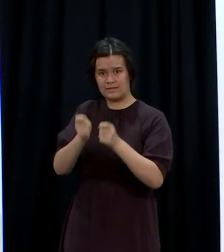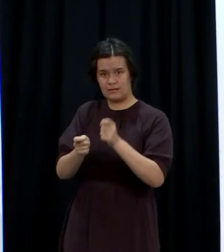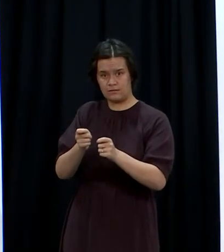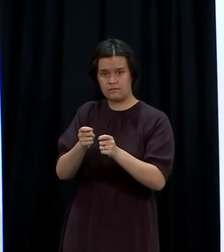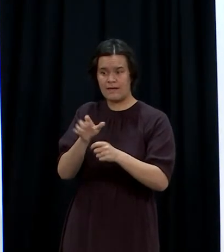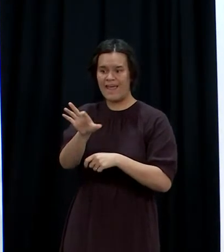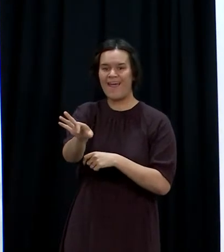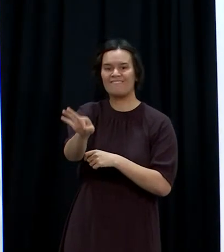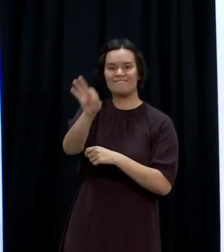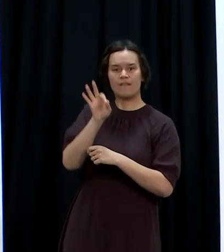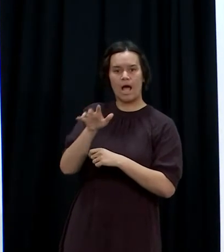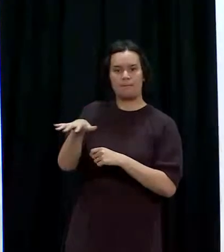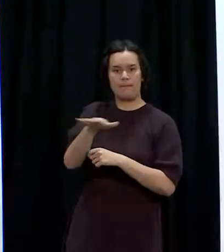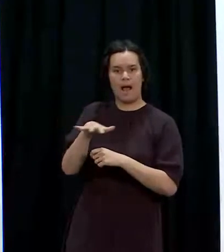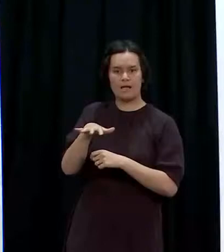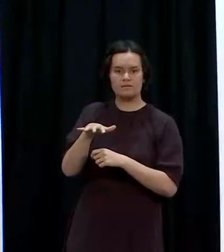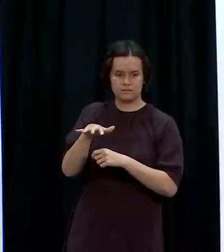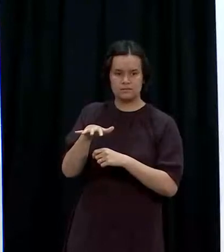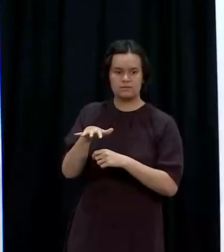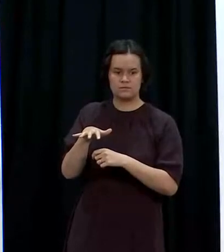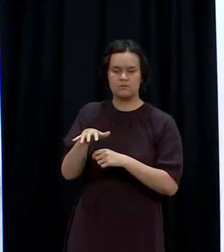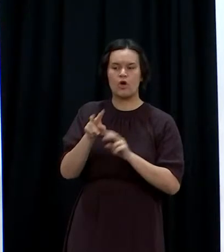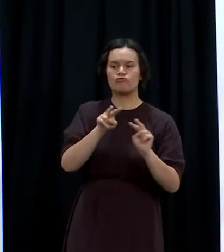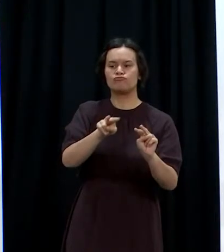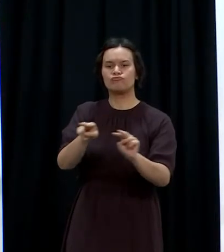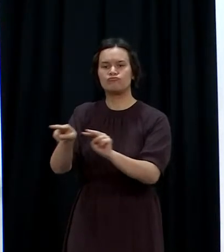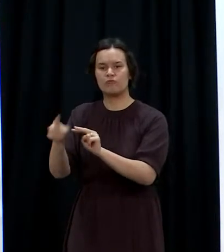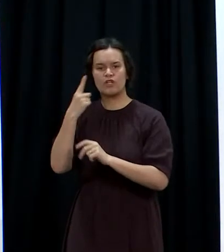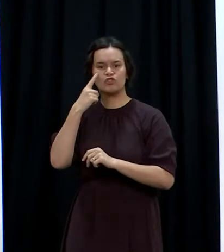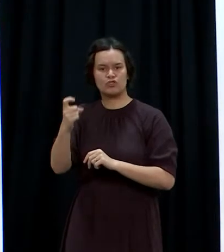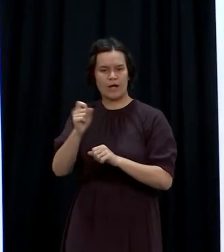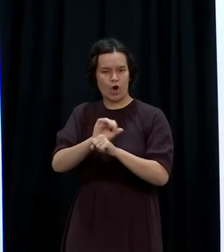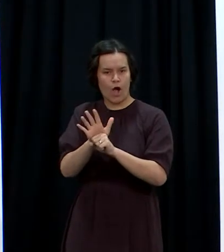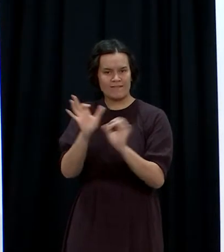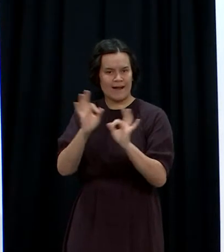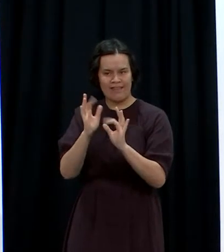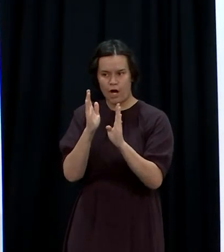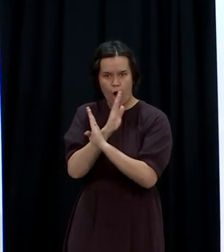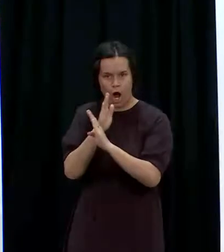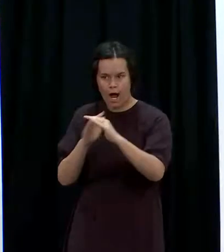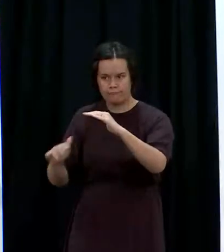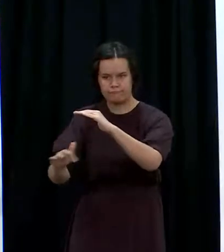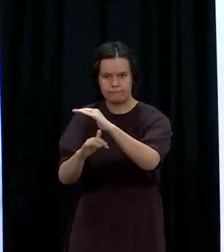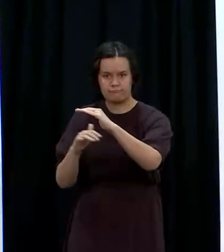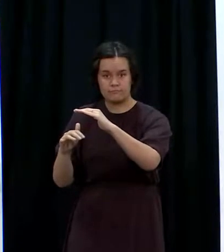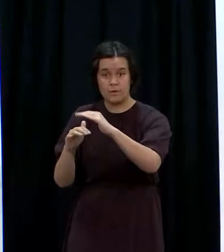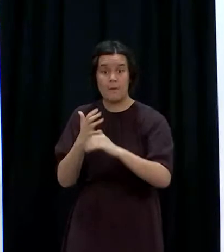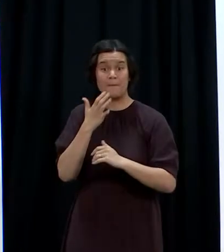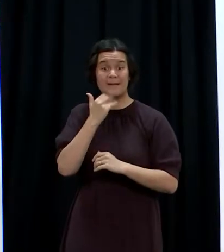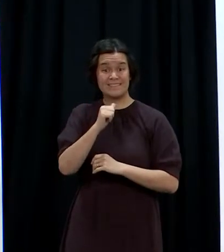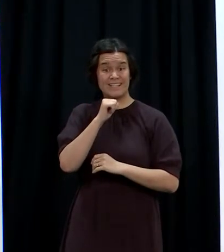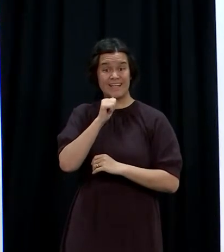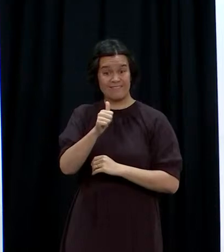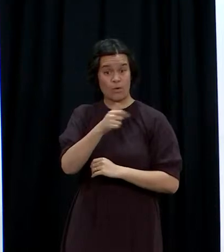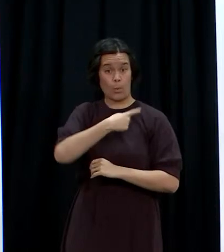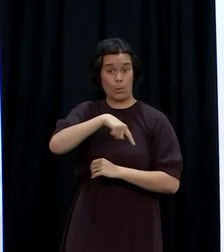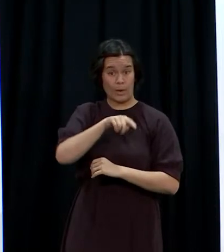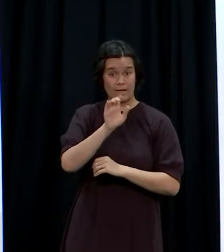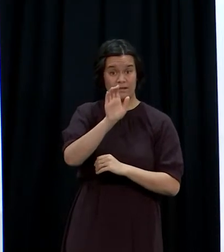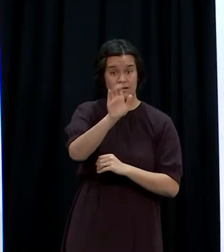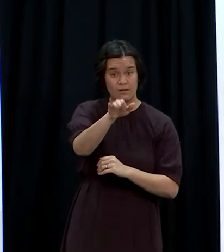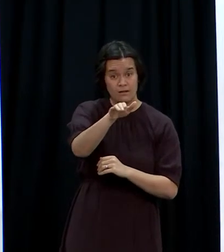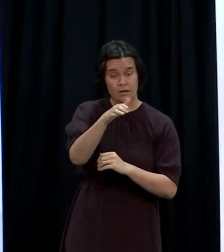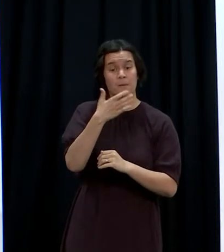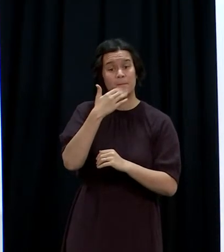essential workers across Auckland, encouraging their workers to be tested. Please do take up that invitation. This is for people who don't